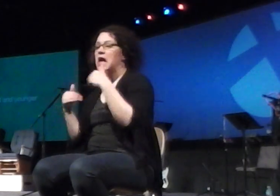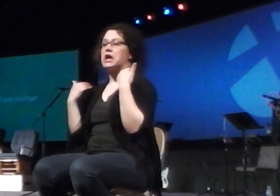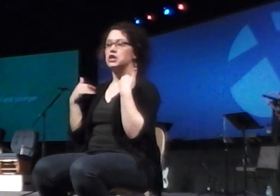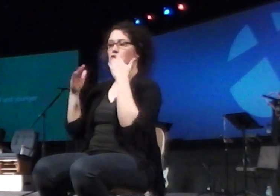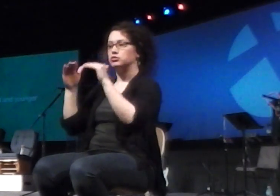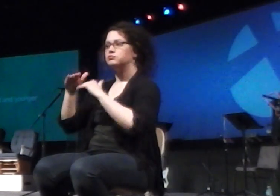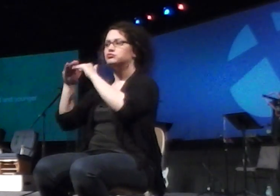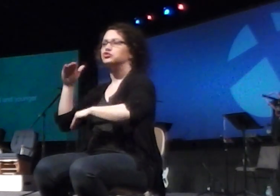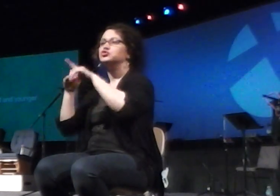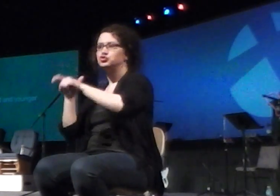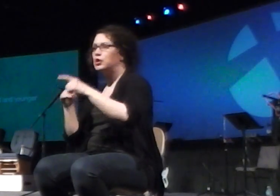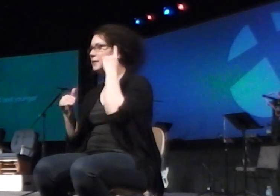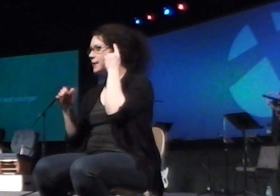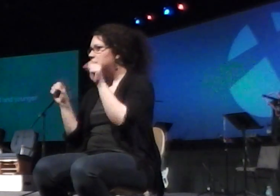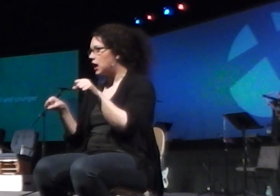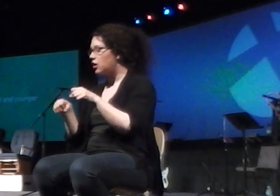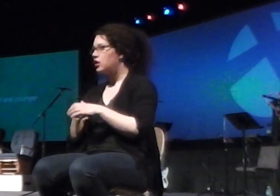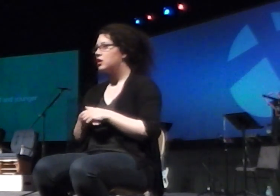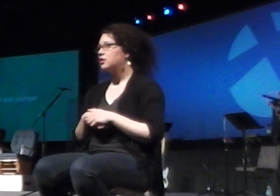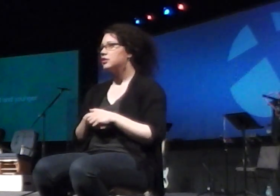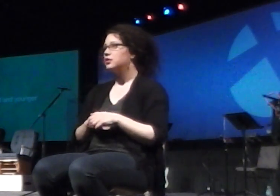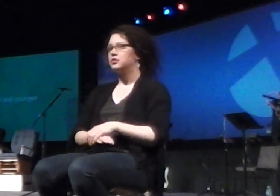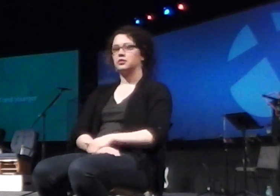should be able to hear this. So,